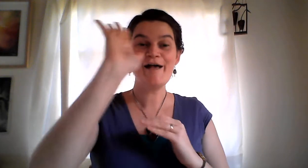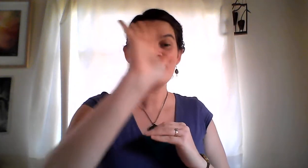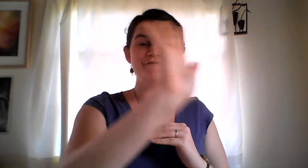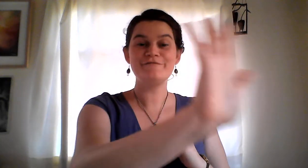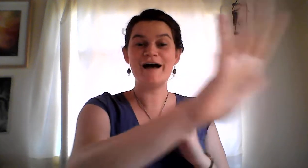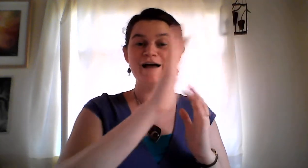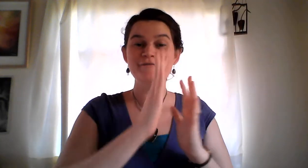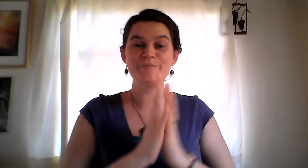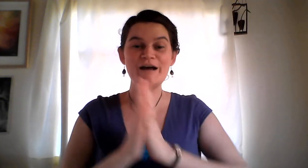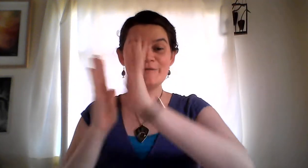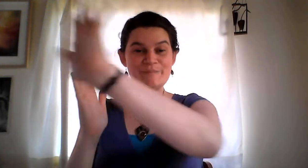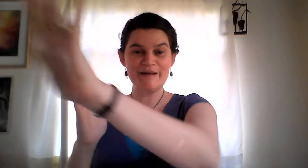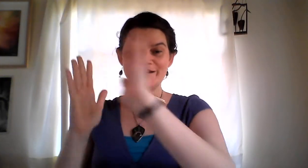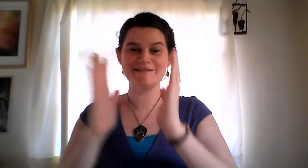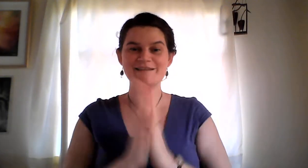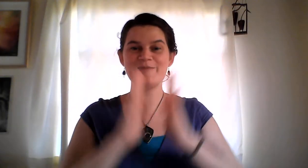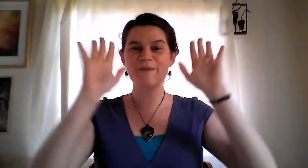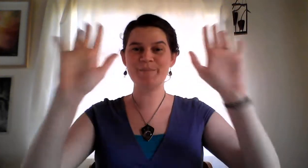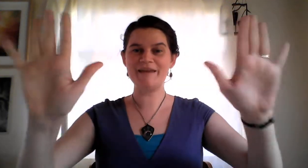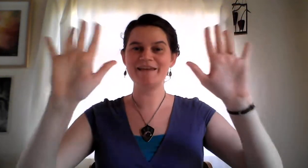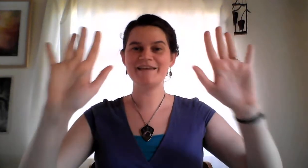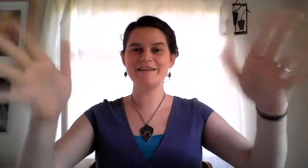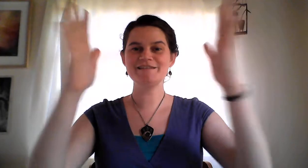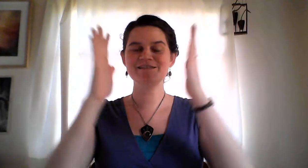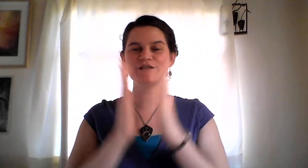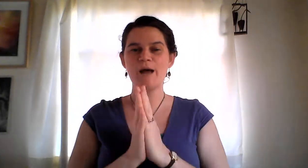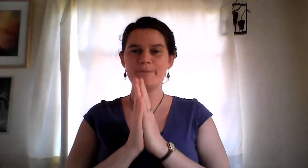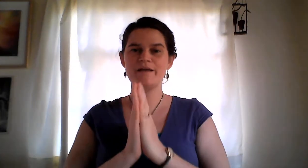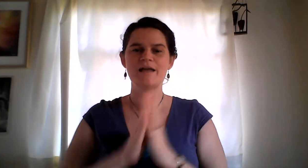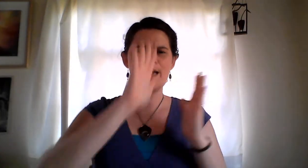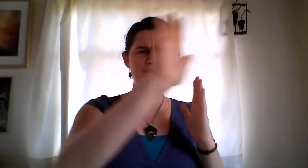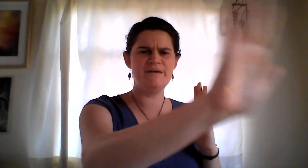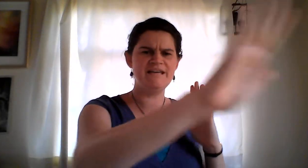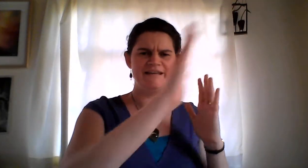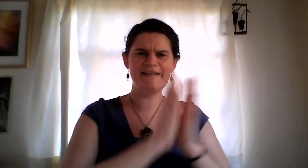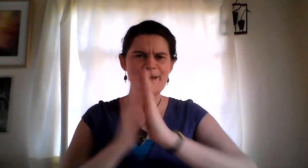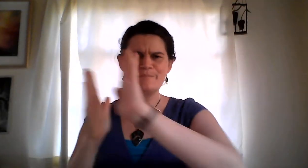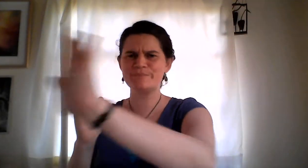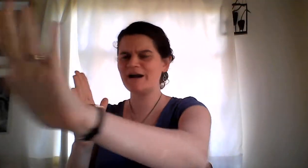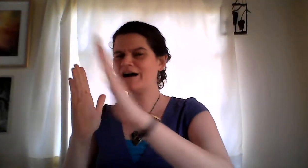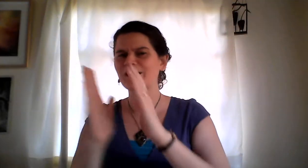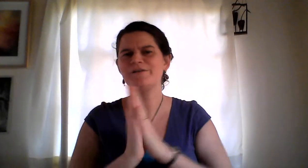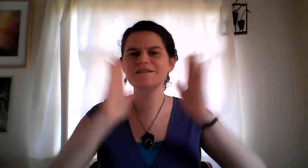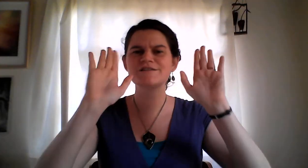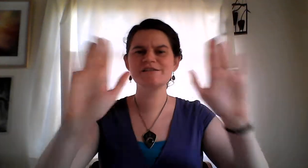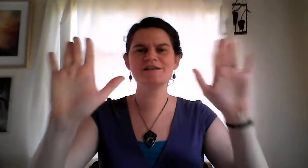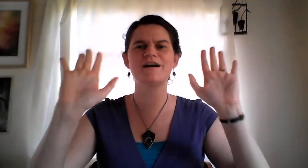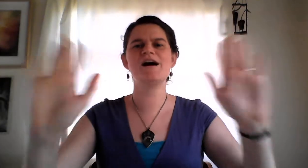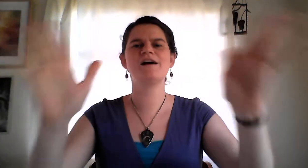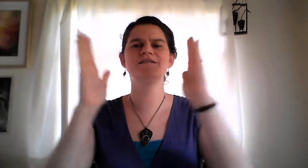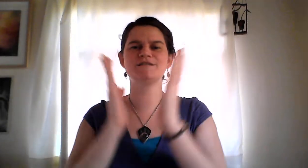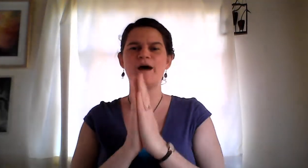Five brown buns in the baker's shop, big and brown with sugar on top.